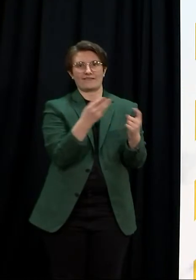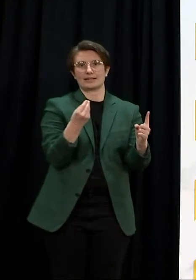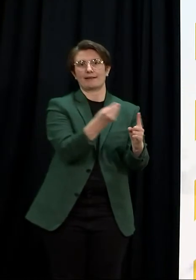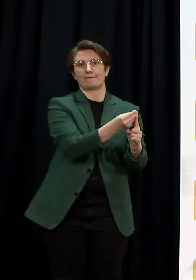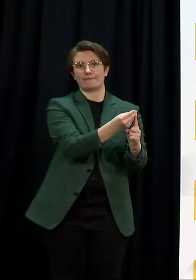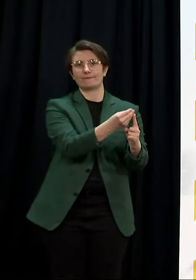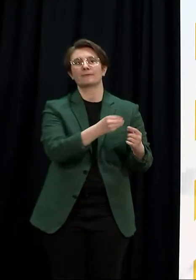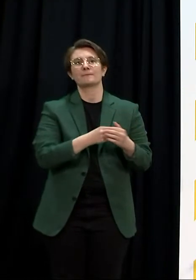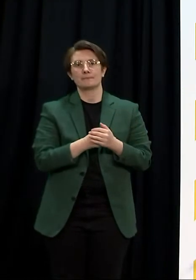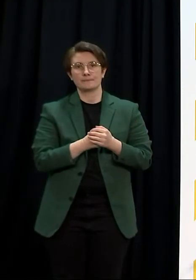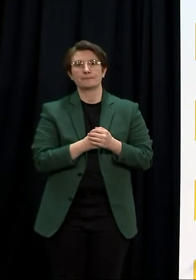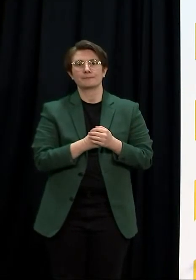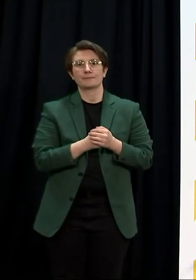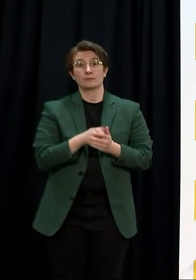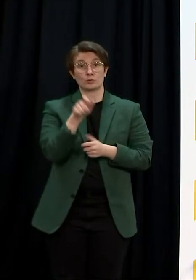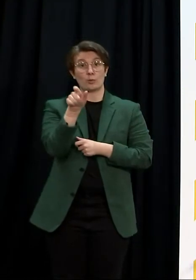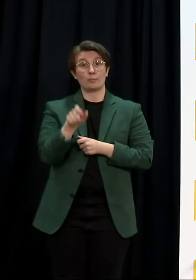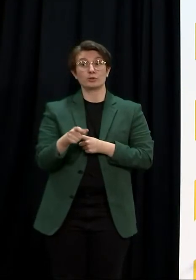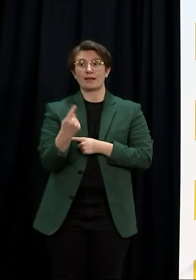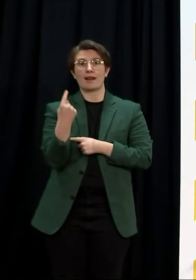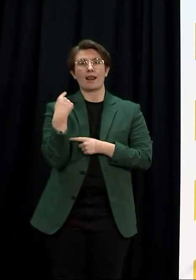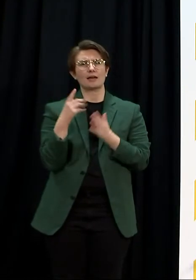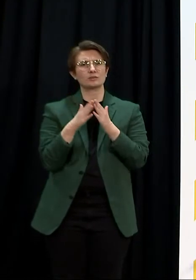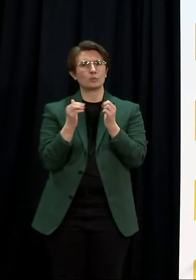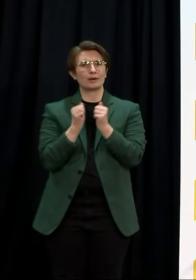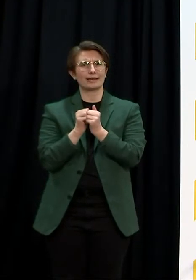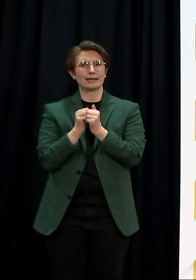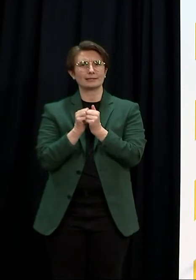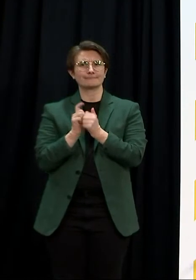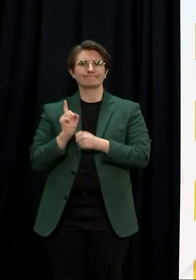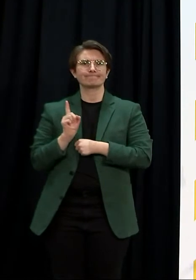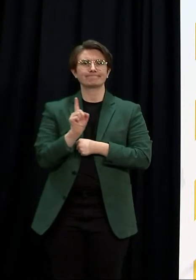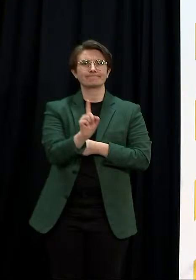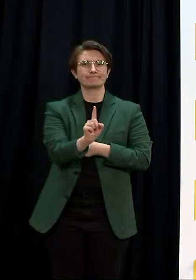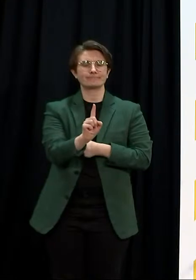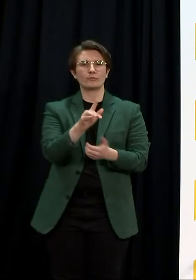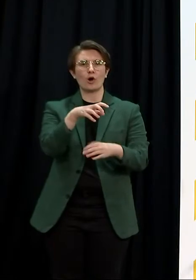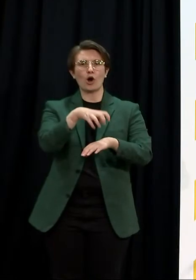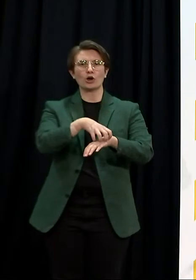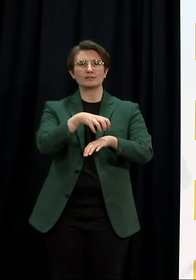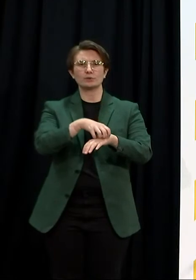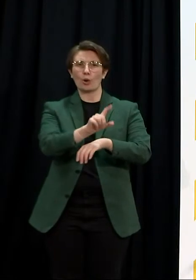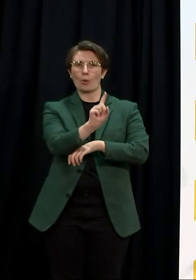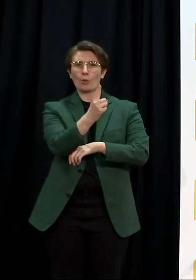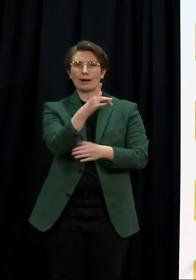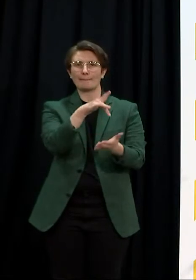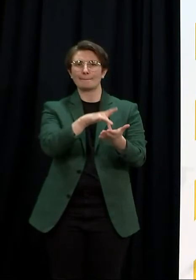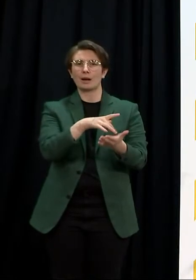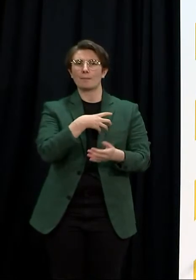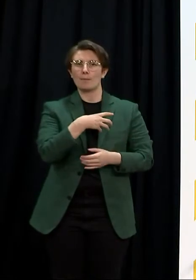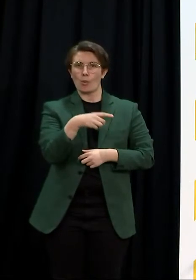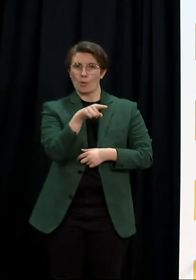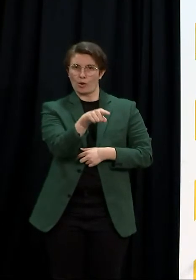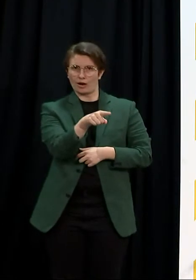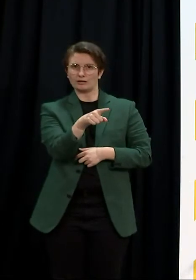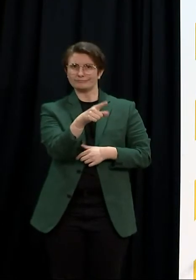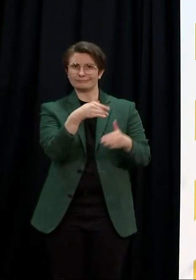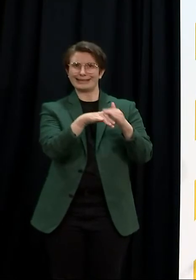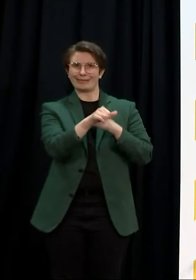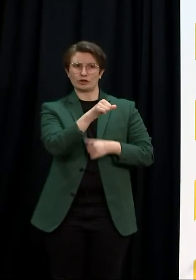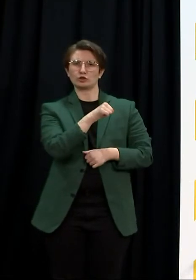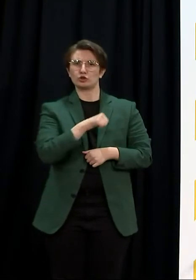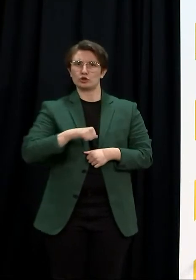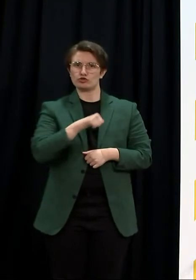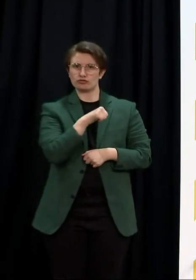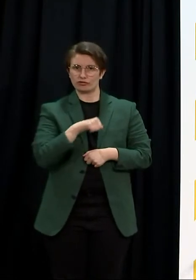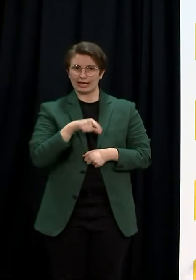Regarding the person who presented last weekend to Middlemore and was treated on a surgical ward, this person has 9 other household members